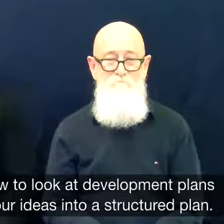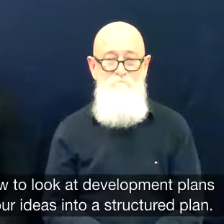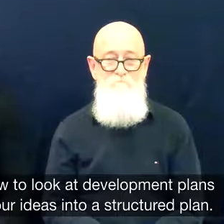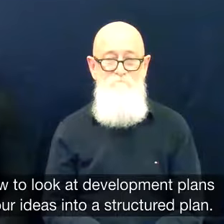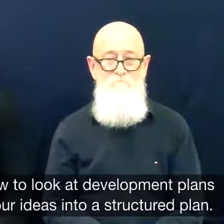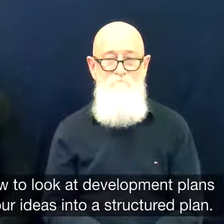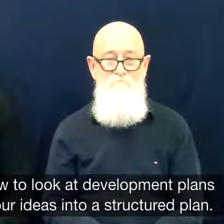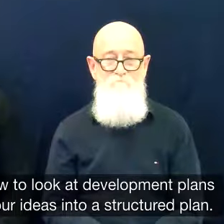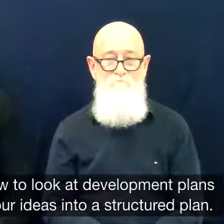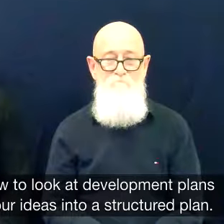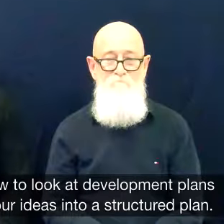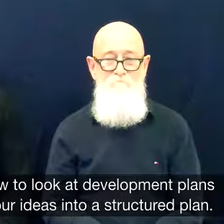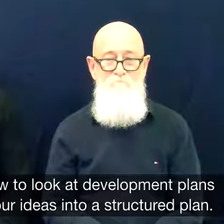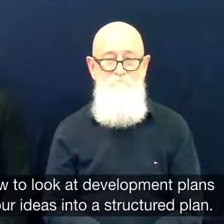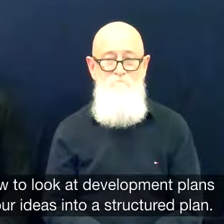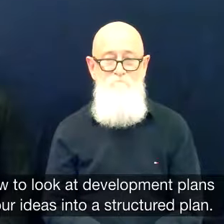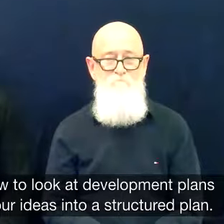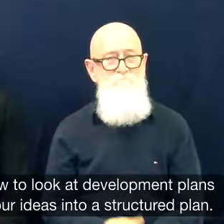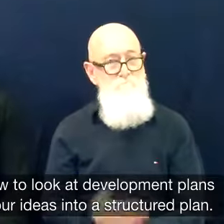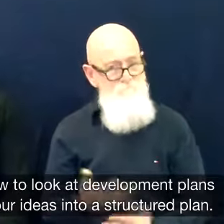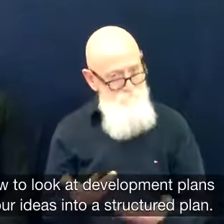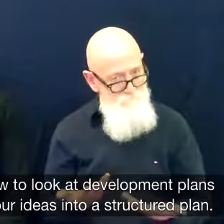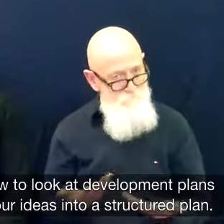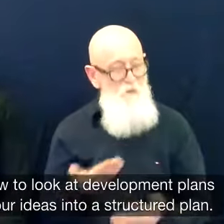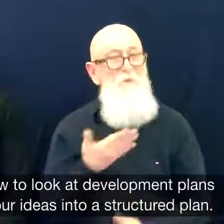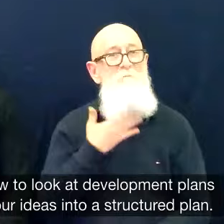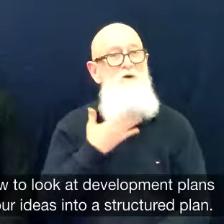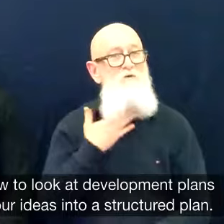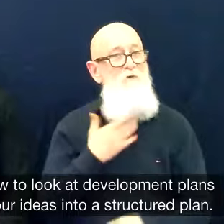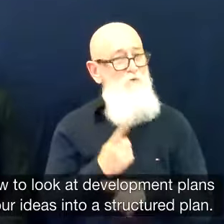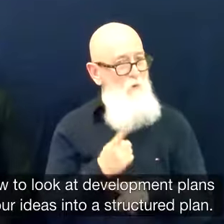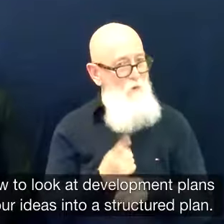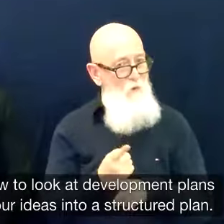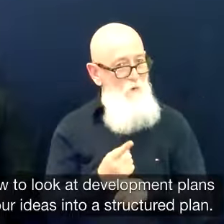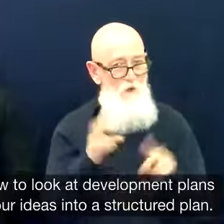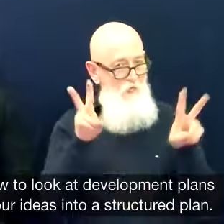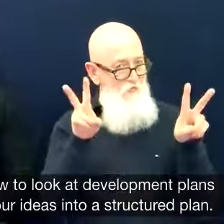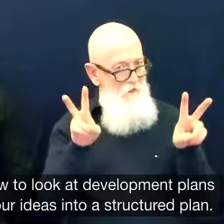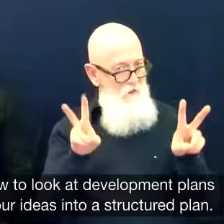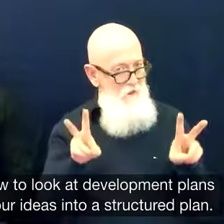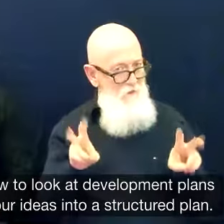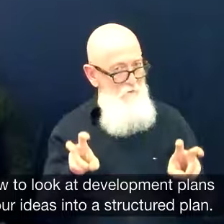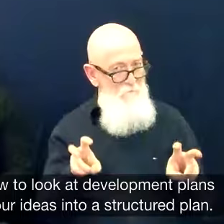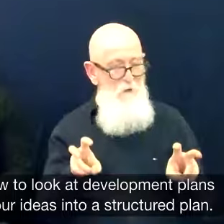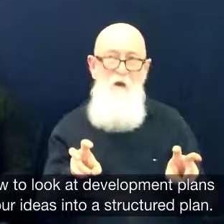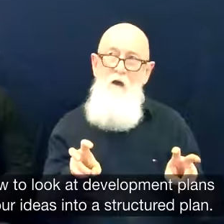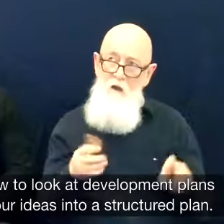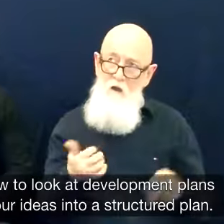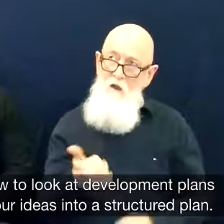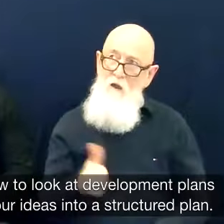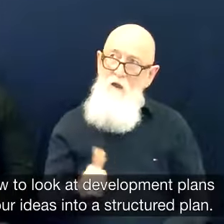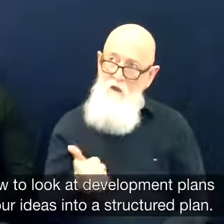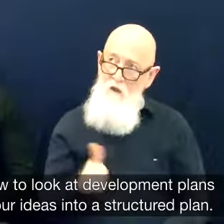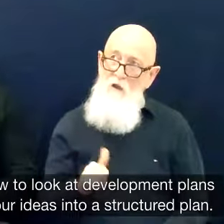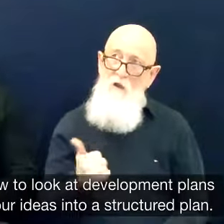But as you can see, some of the themes that Meredith talked about, this gives you a good idea to map some